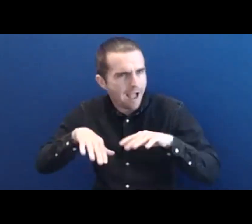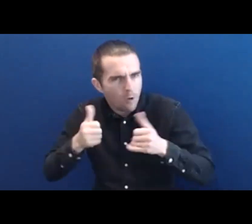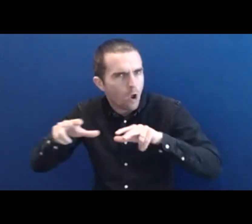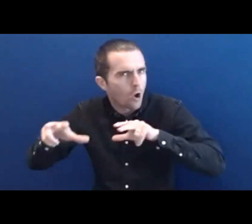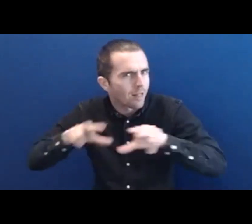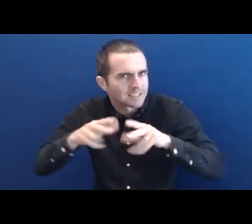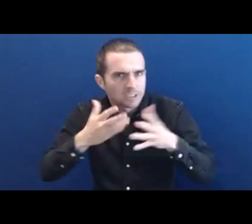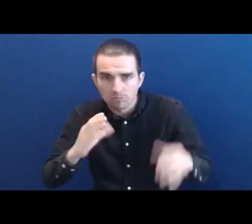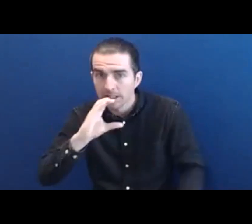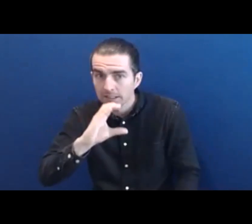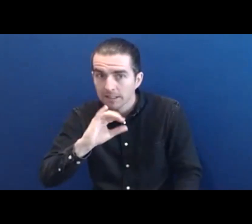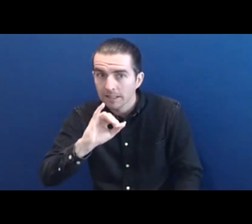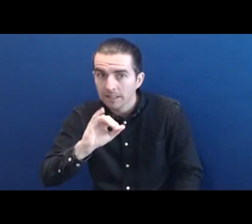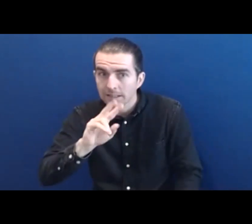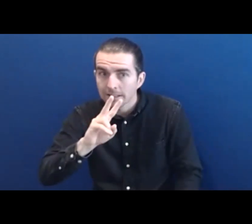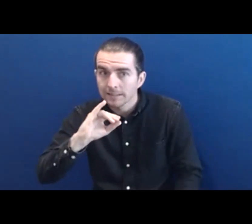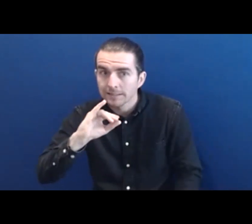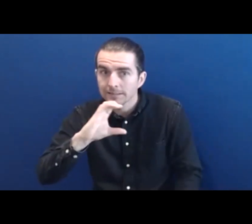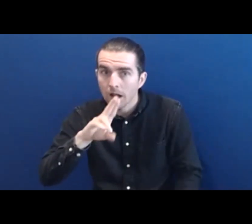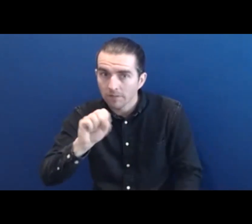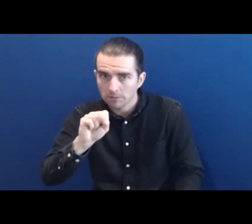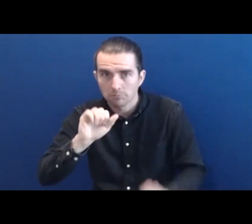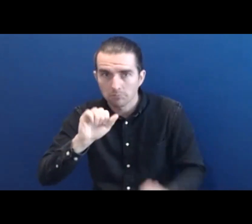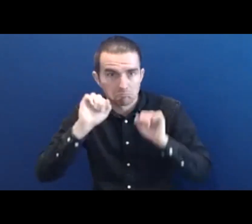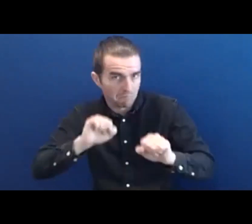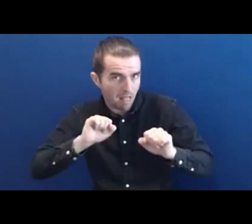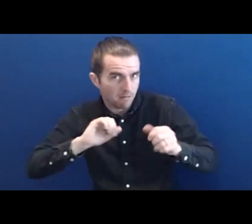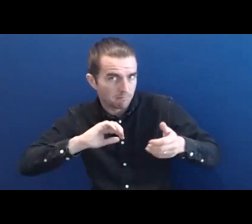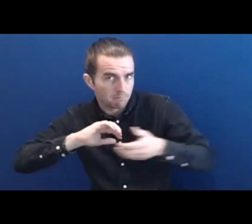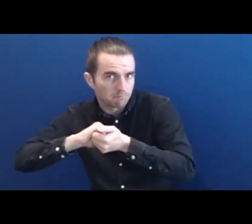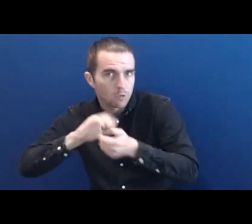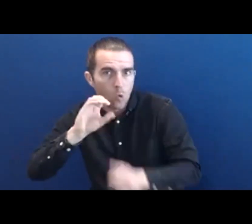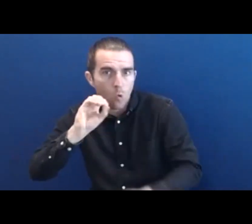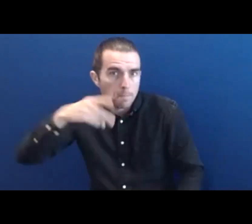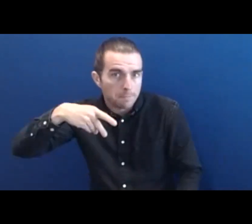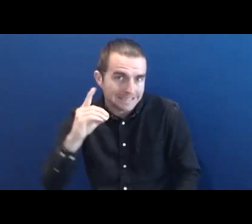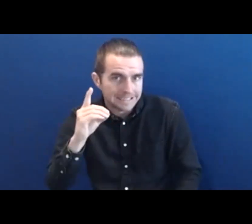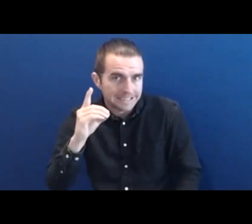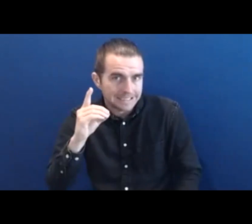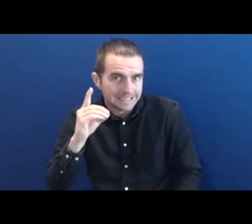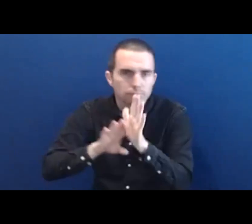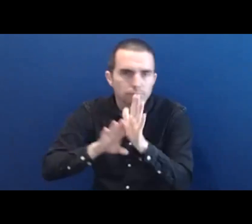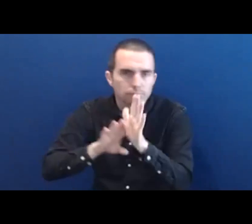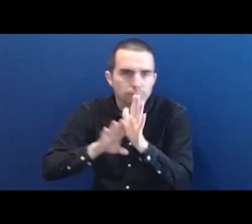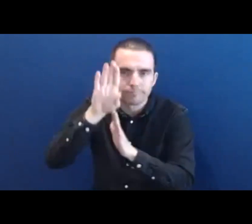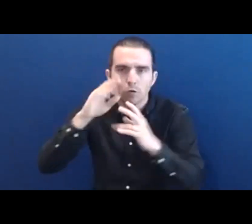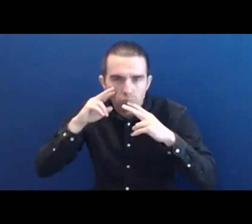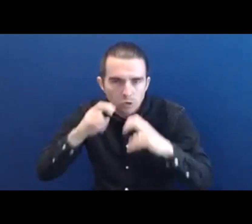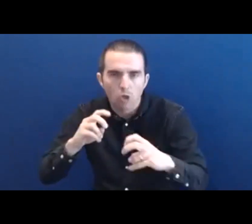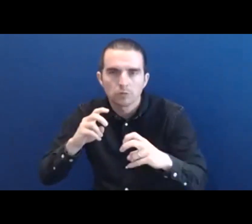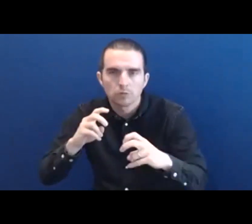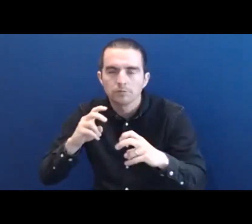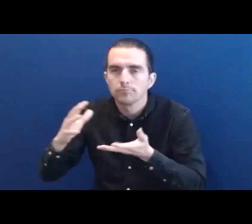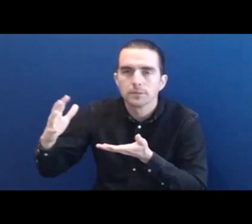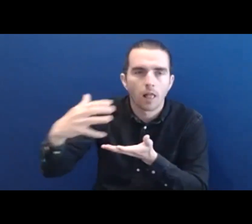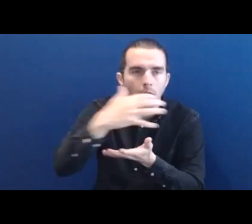faced any challenges in reaching OPDs. So I'm gonna sling that one to Deborah to answer.